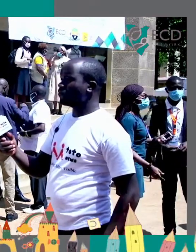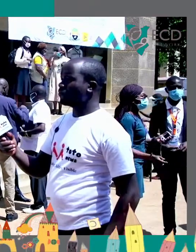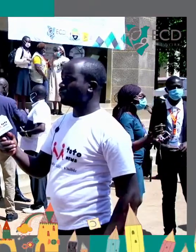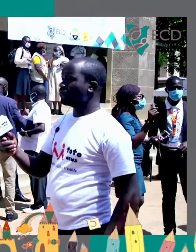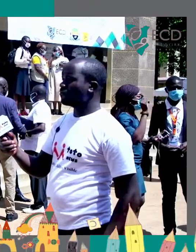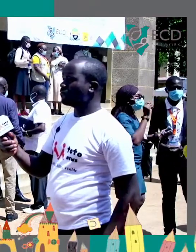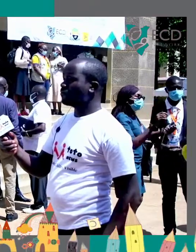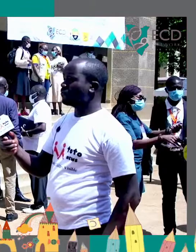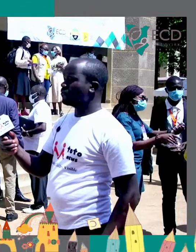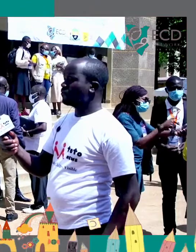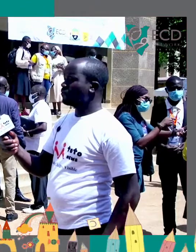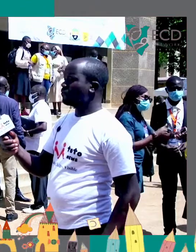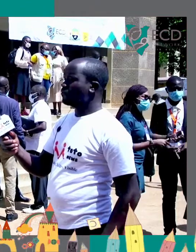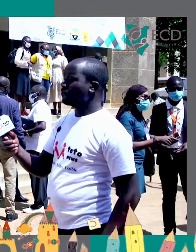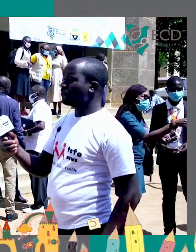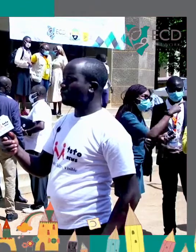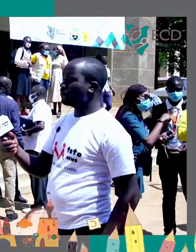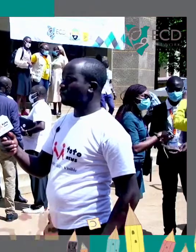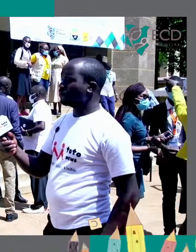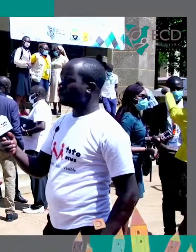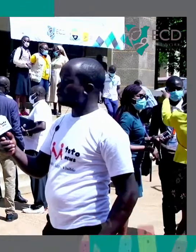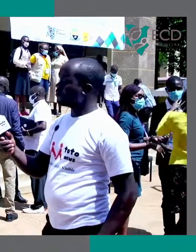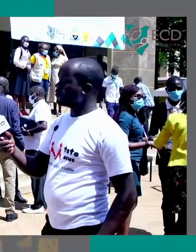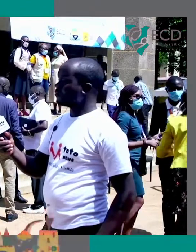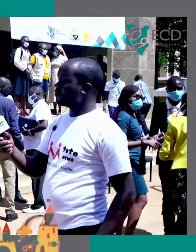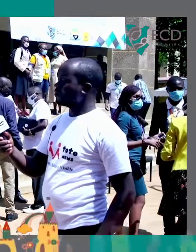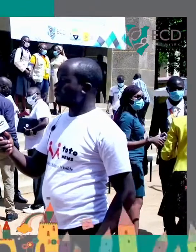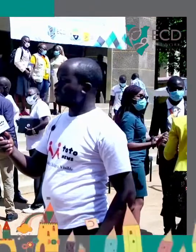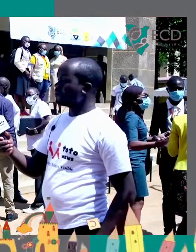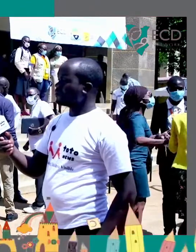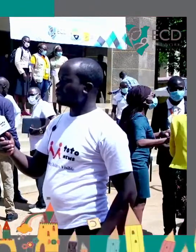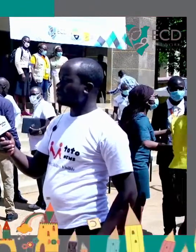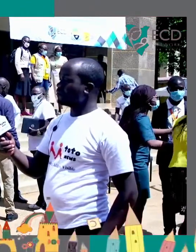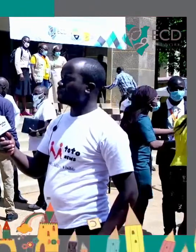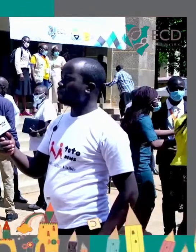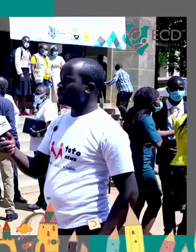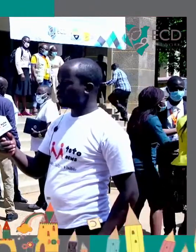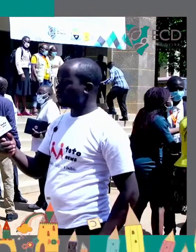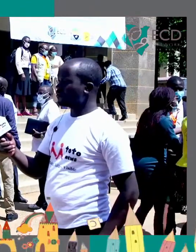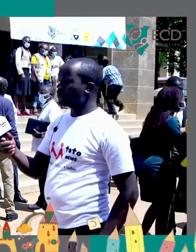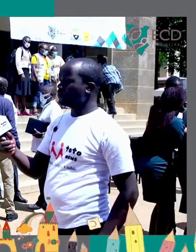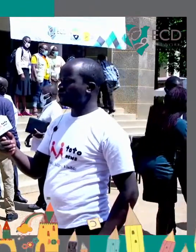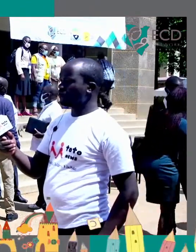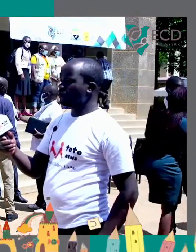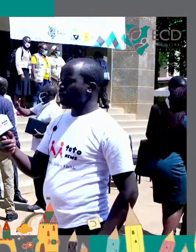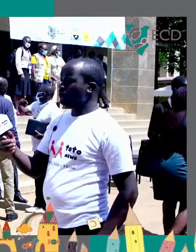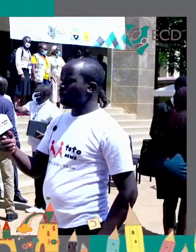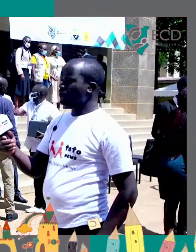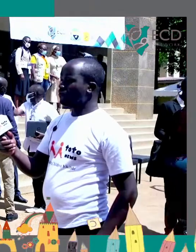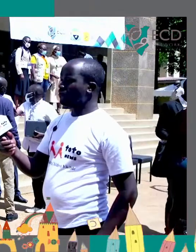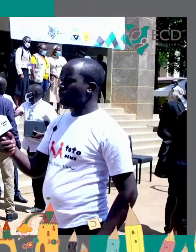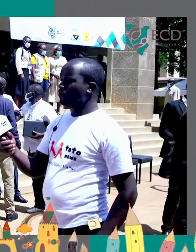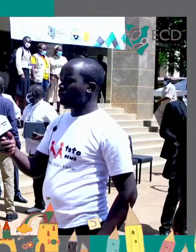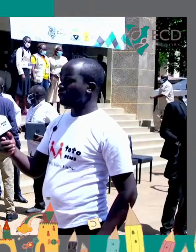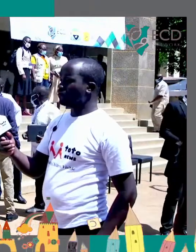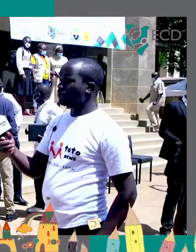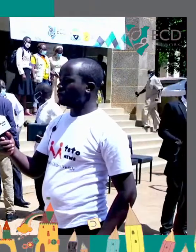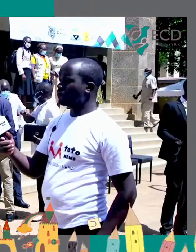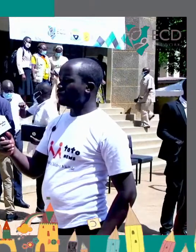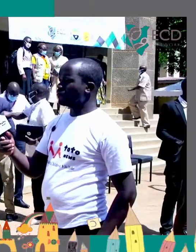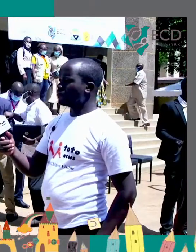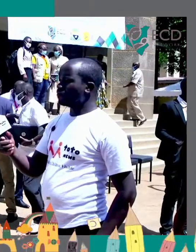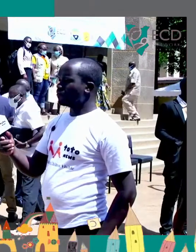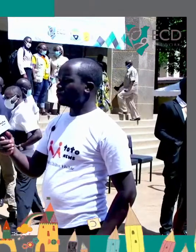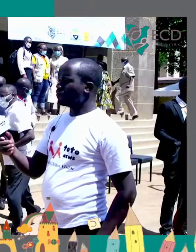government, civil society practitioners, universities, researchers, and so on. And that raises the platform